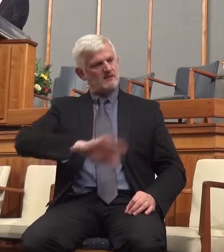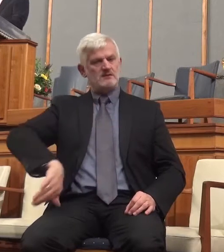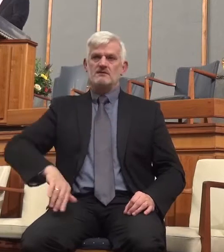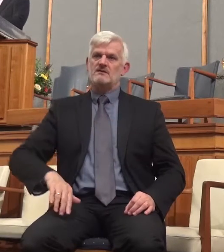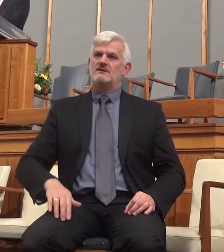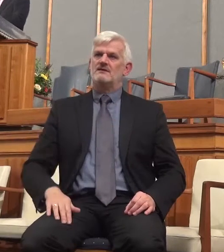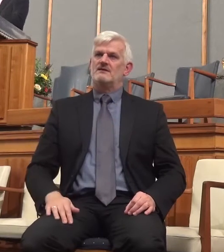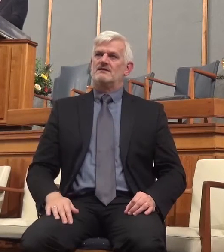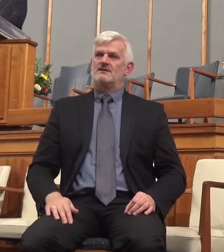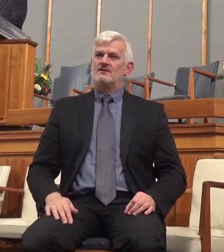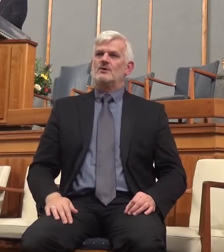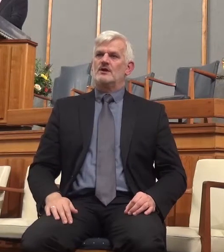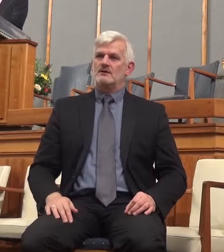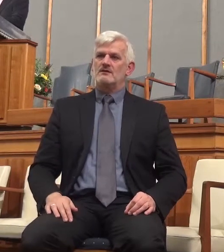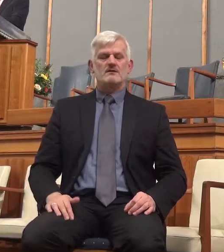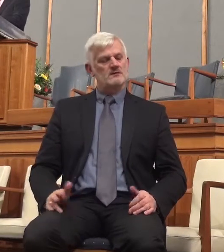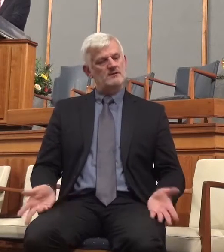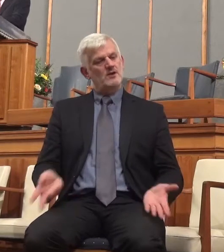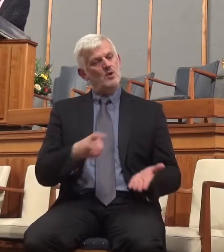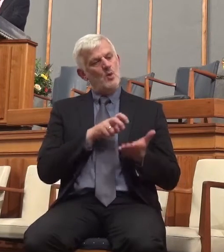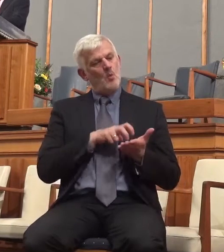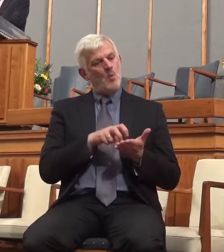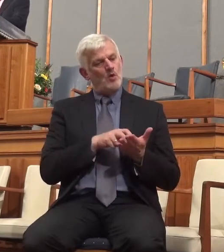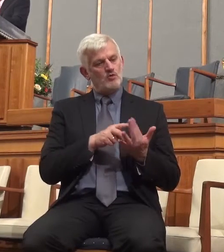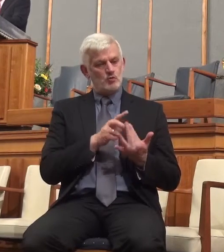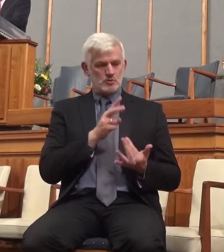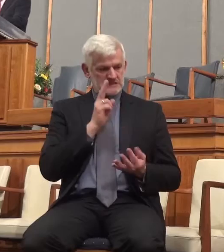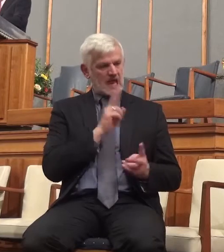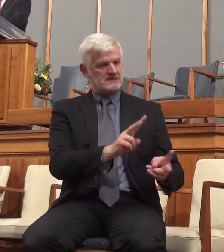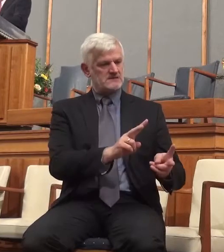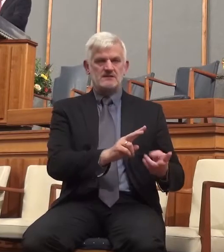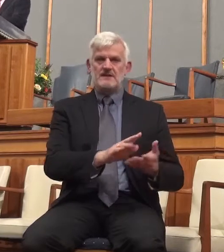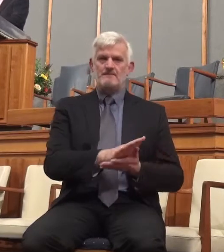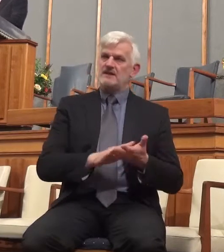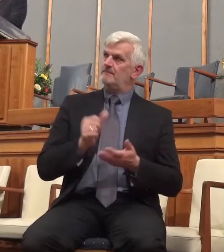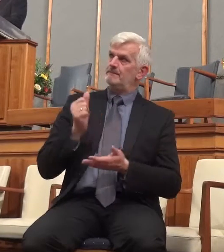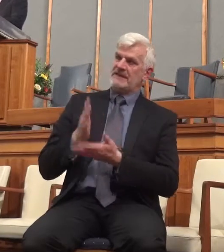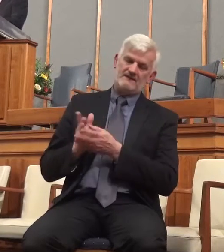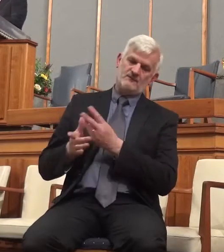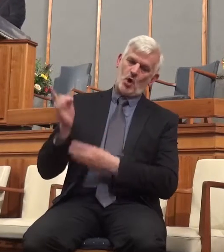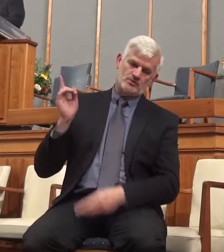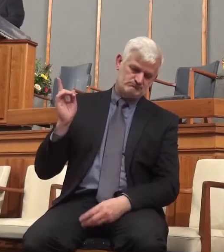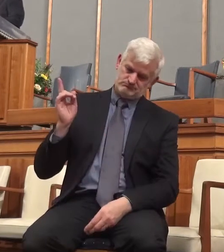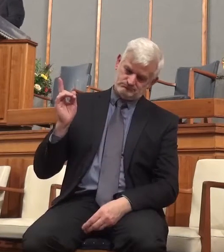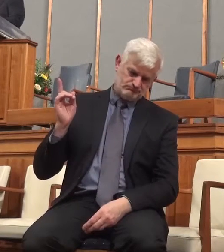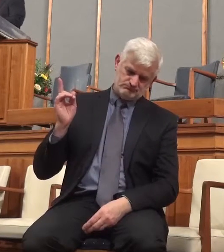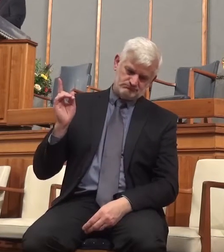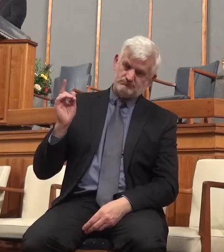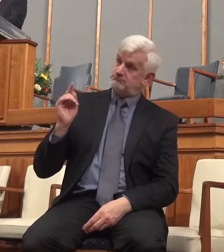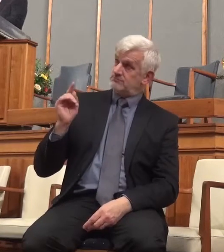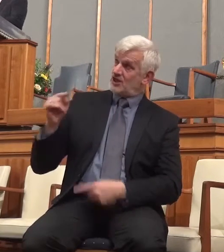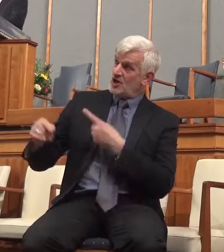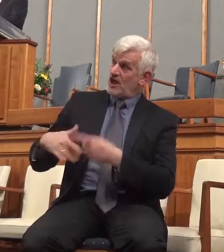sight, walking without faith, means you don't believe in God. You don't believe in eternal life.